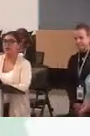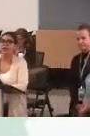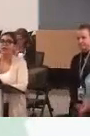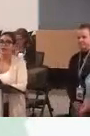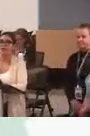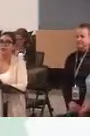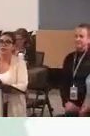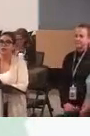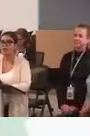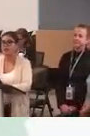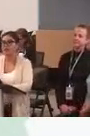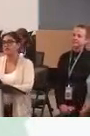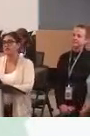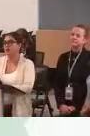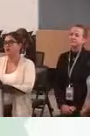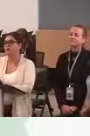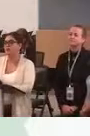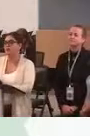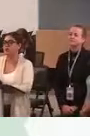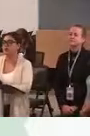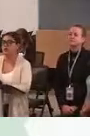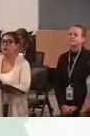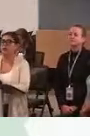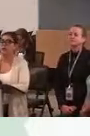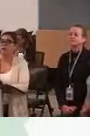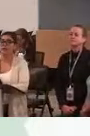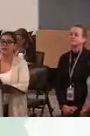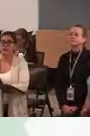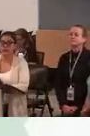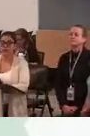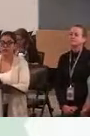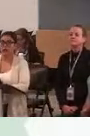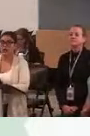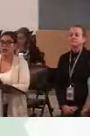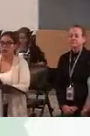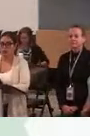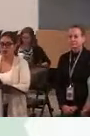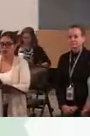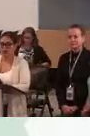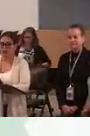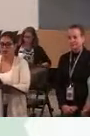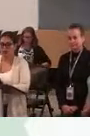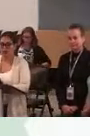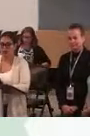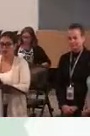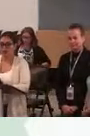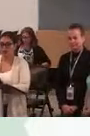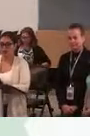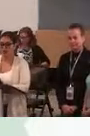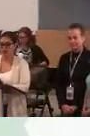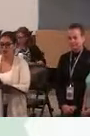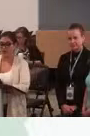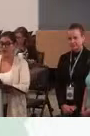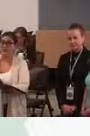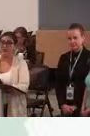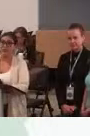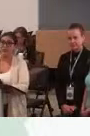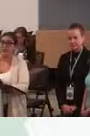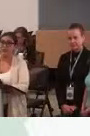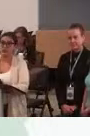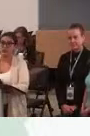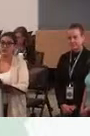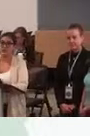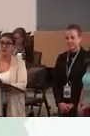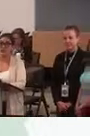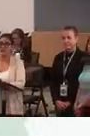Now, this information is gathered from our senior exit surveys. We had over